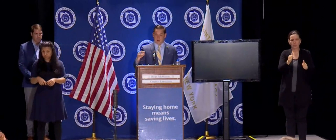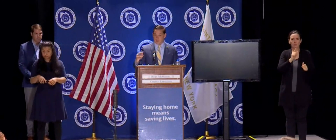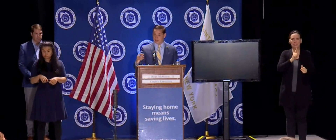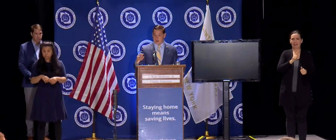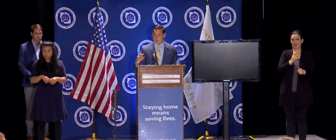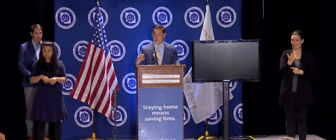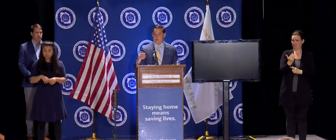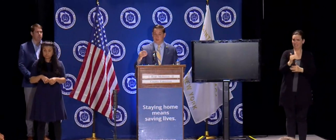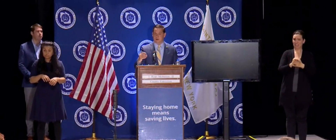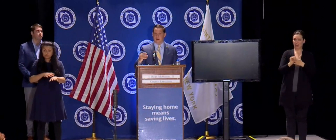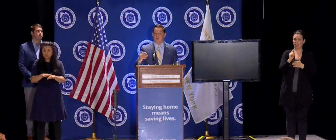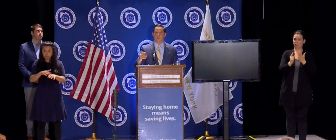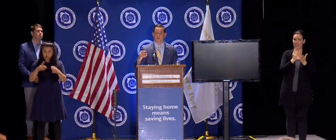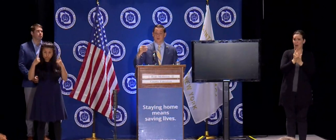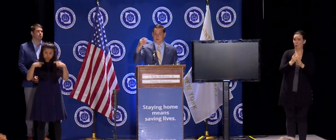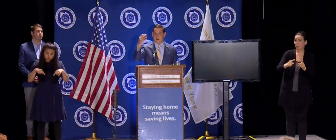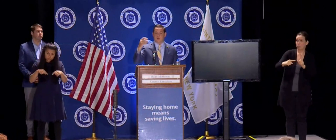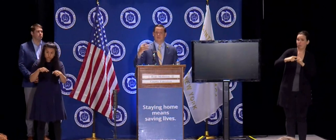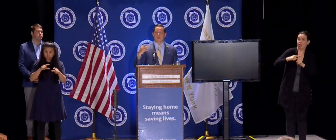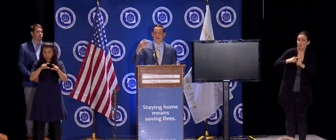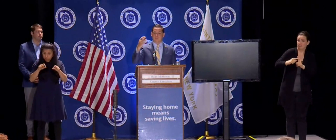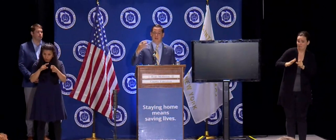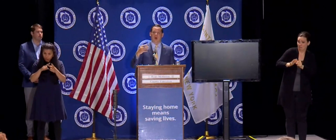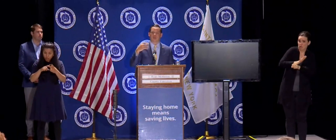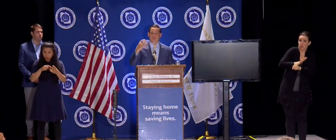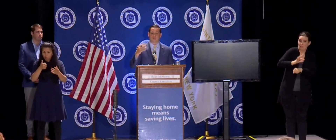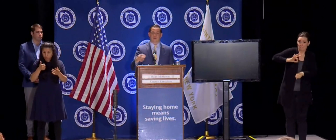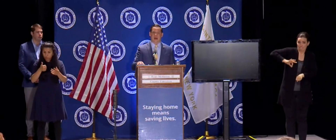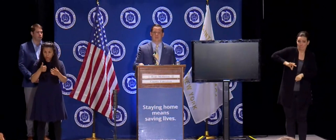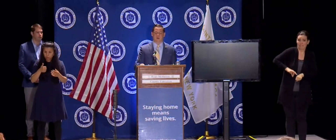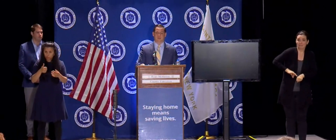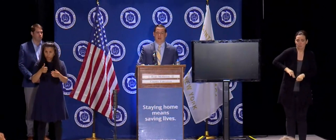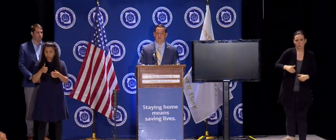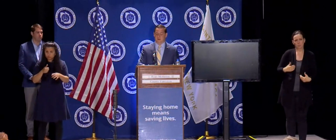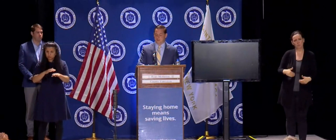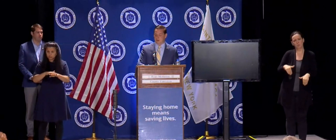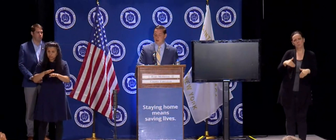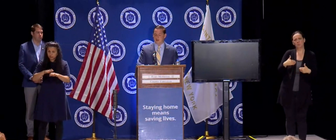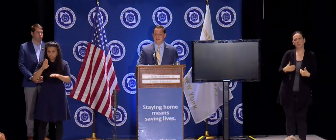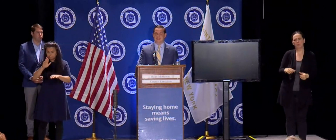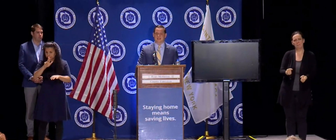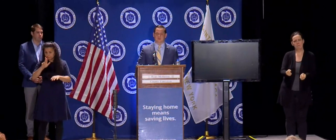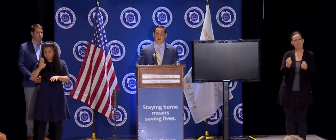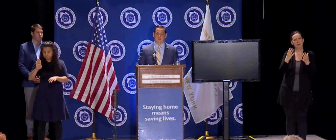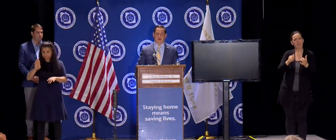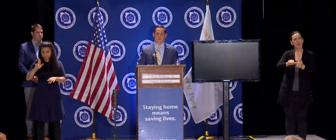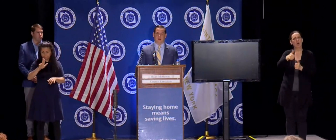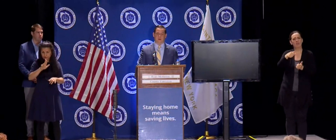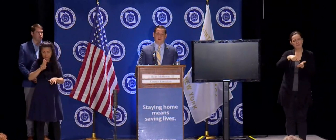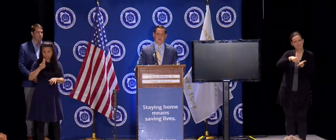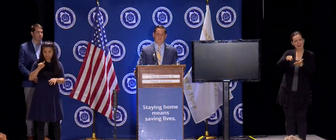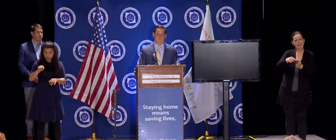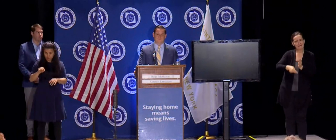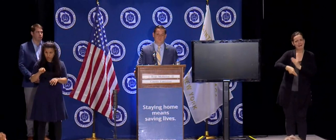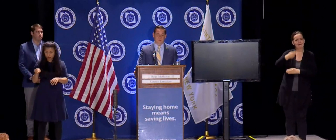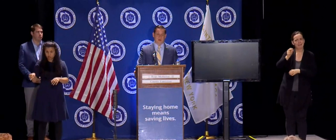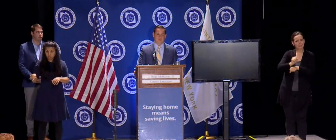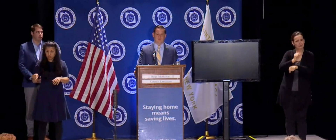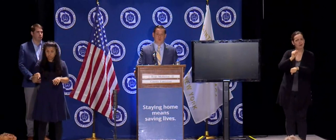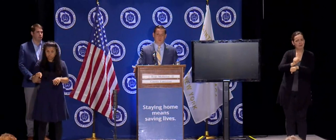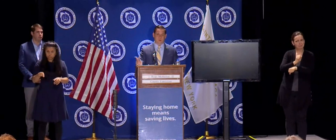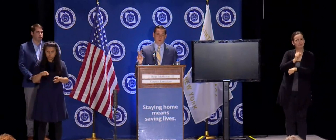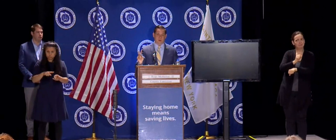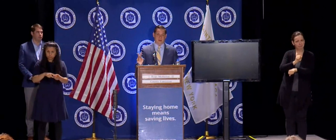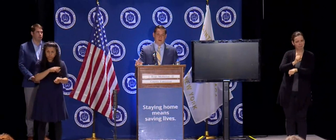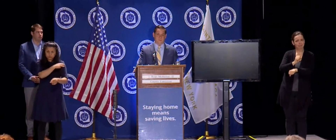and that's not all the jobs there, that's a lot of them, but there's many, many hundreds of other high-paying jobs with this, that's a direct pathway out of poverty. And